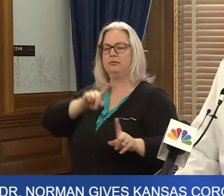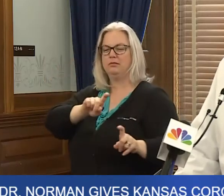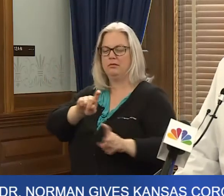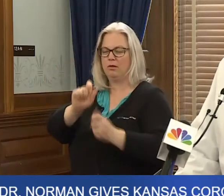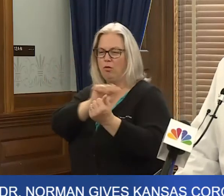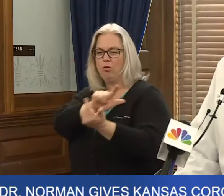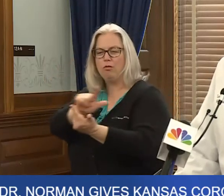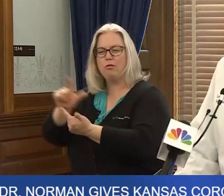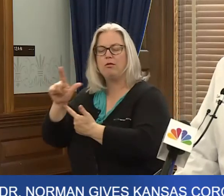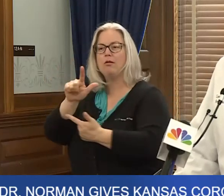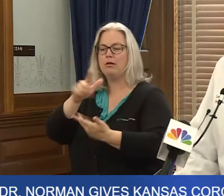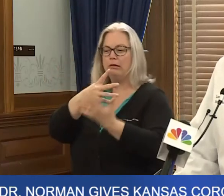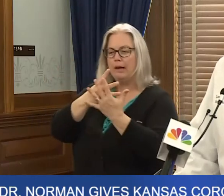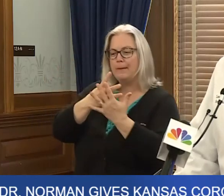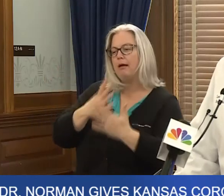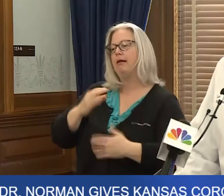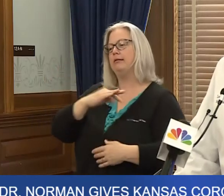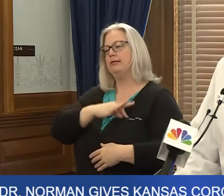everybody there,